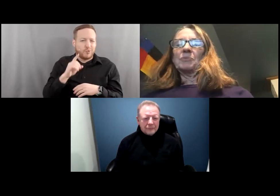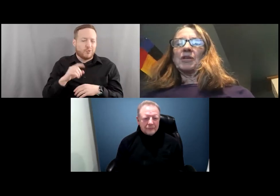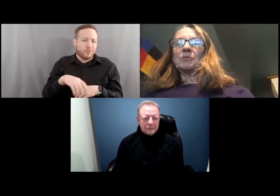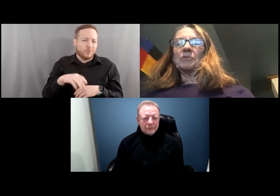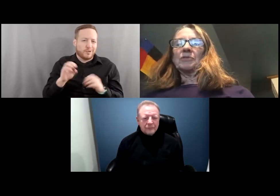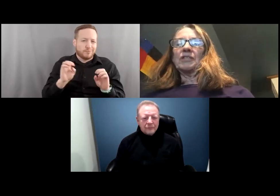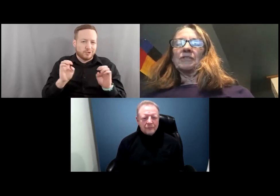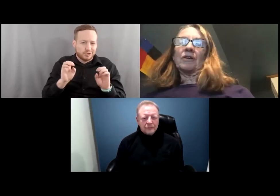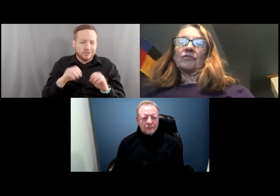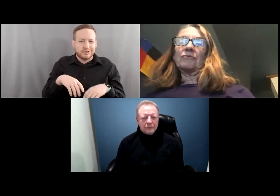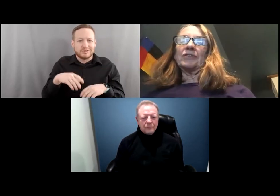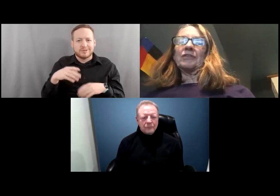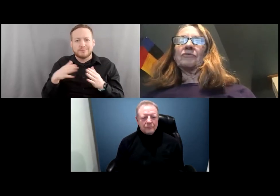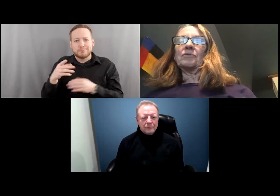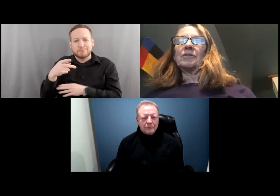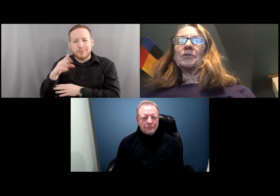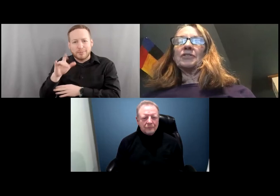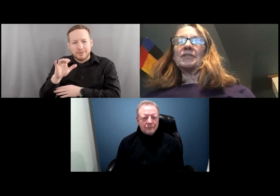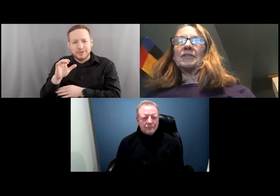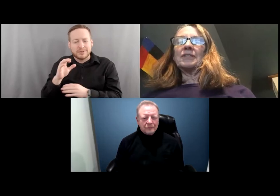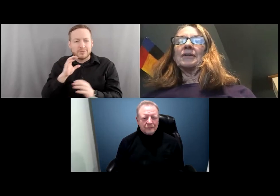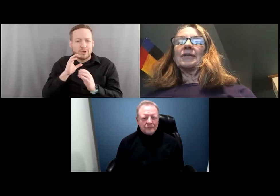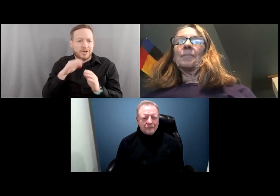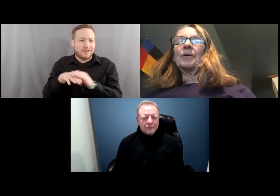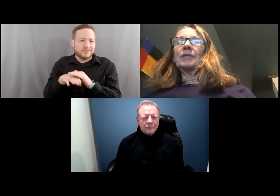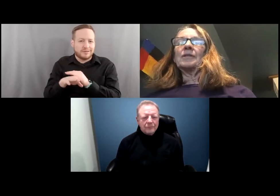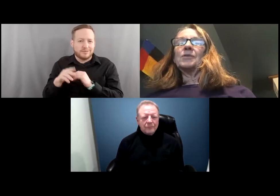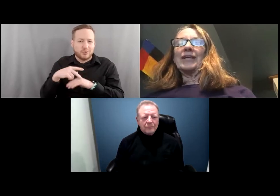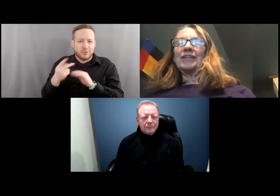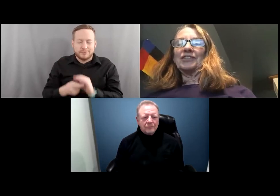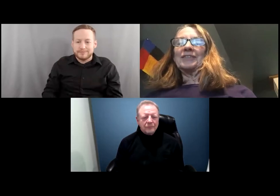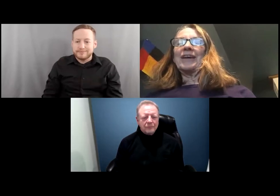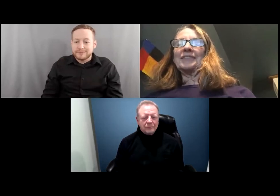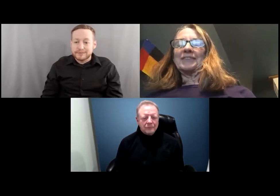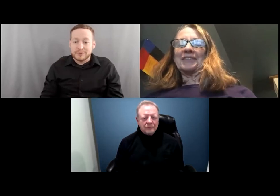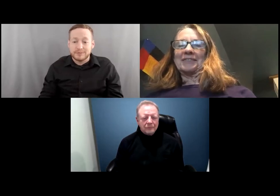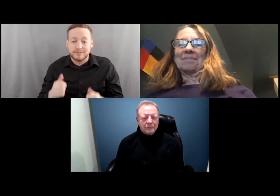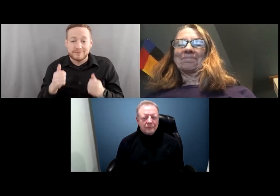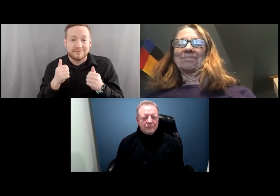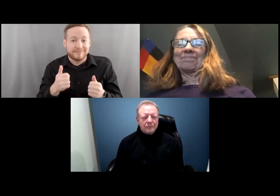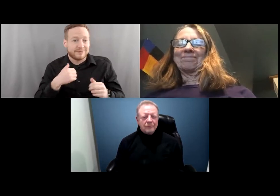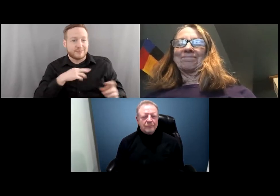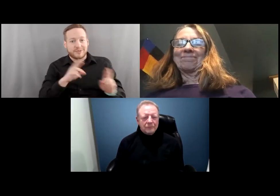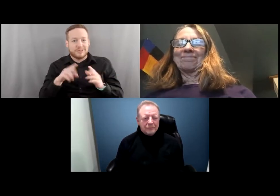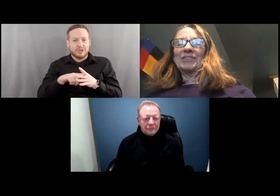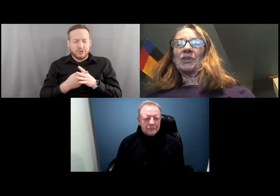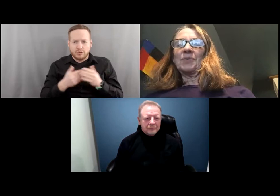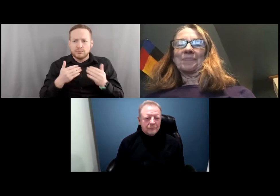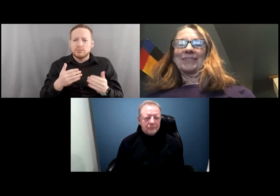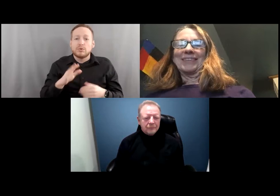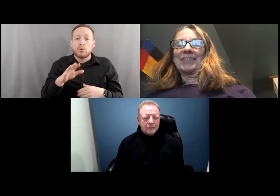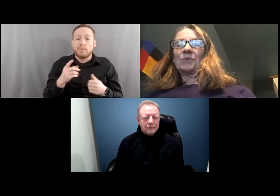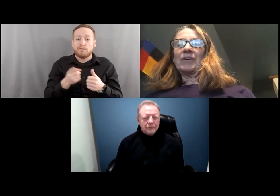who's responsible, he's our director for emergency public communication access.